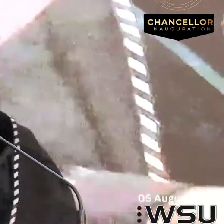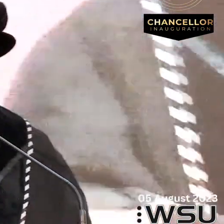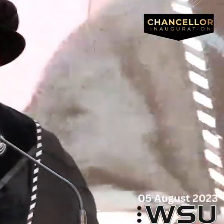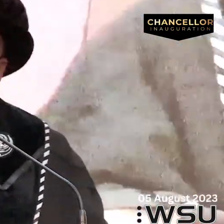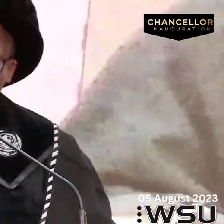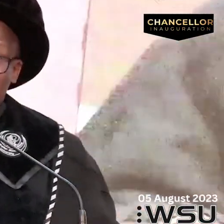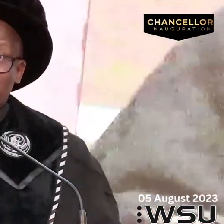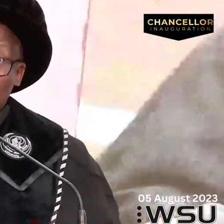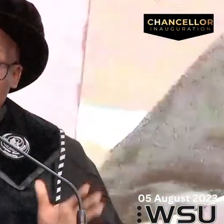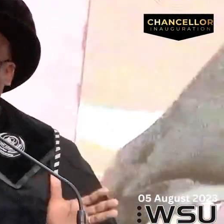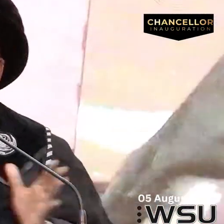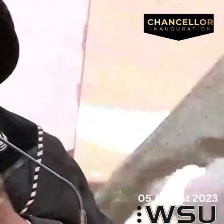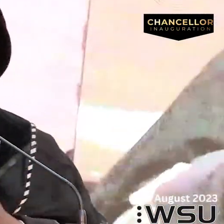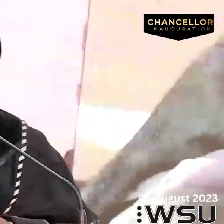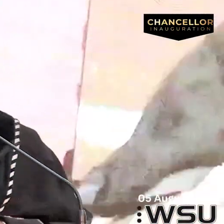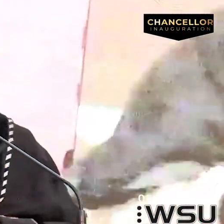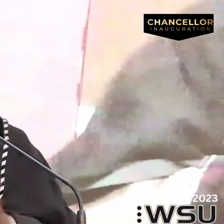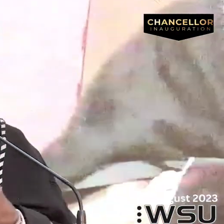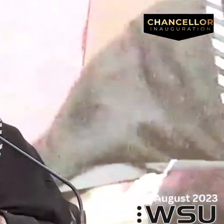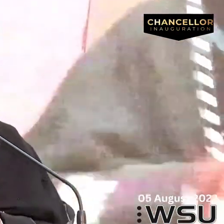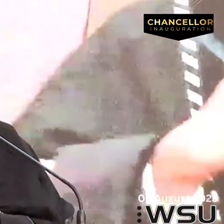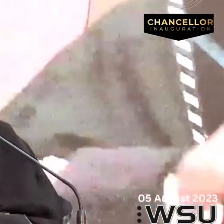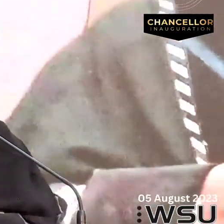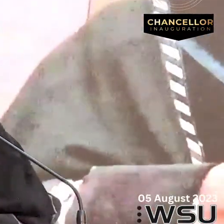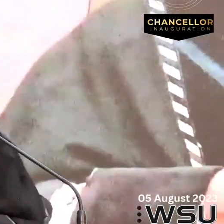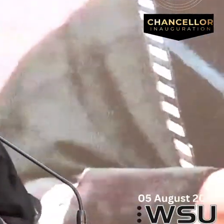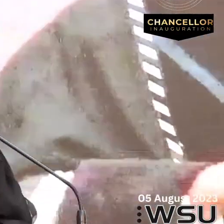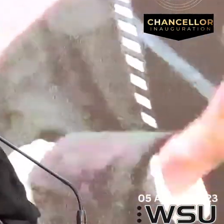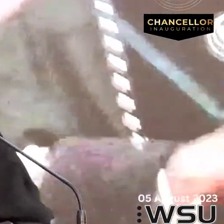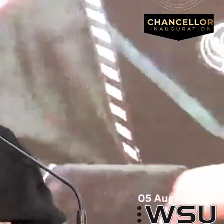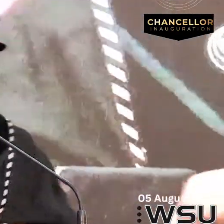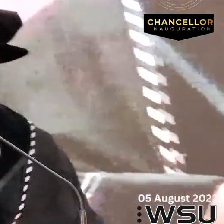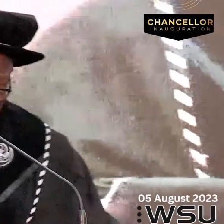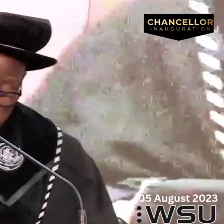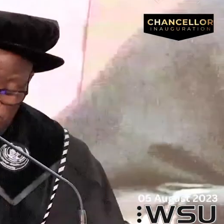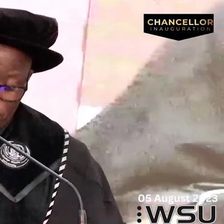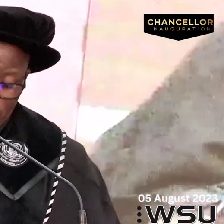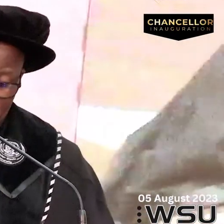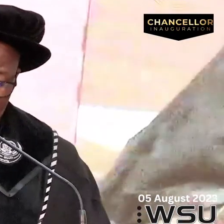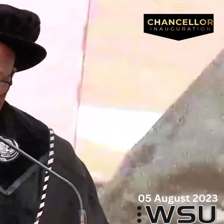on me. I will tell you when I say my bits, and I will get them right.